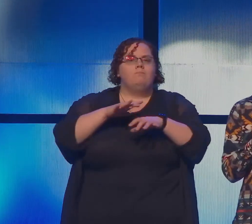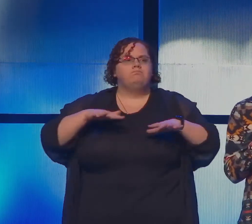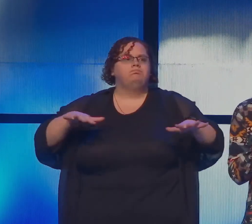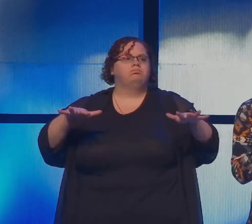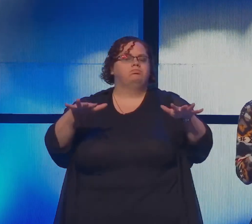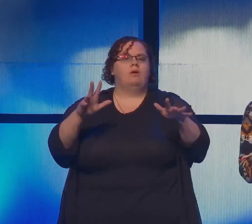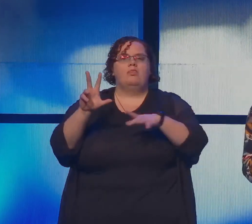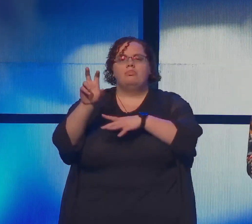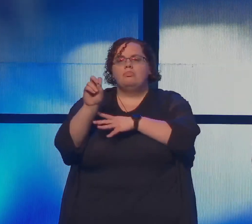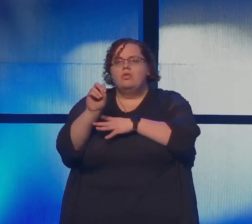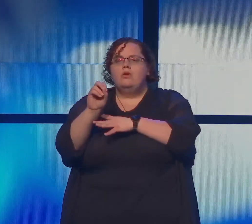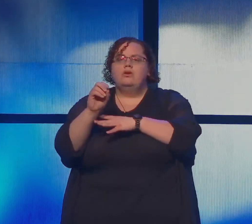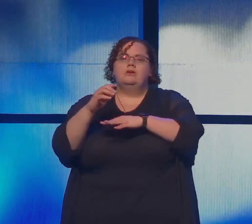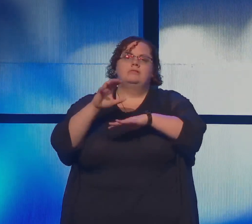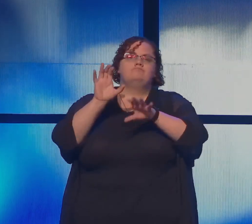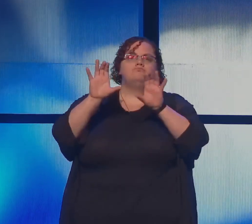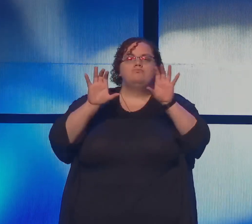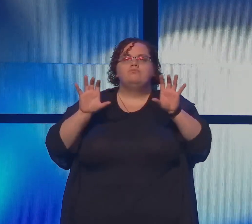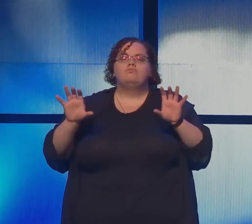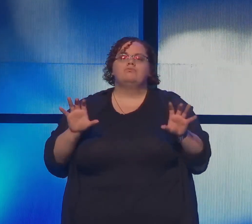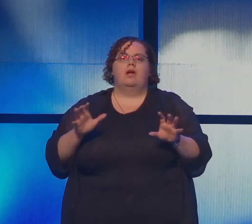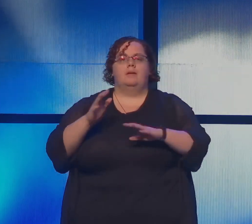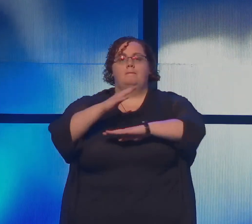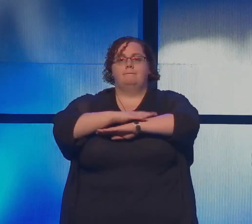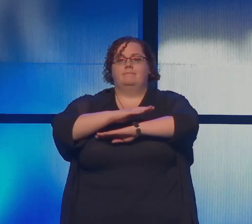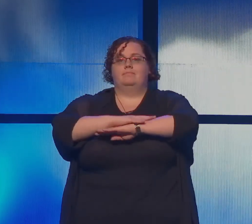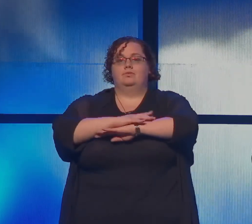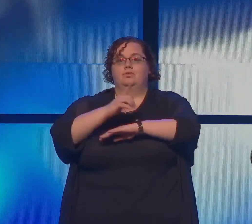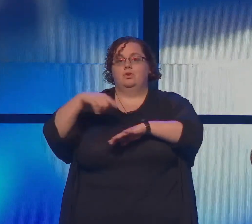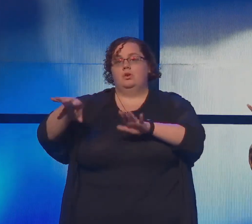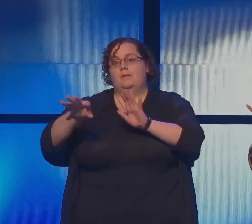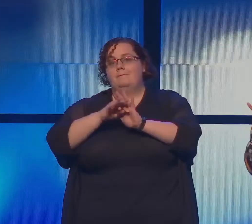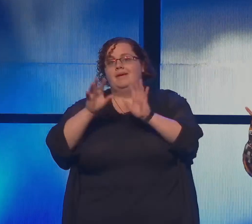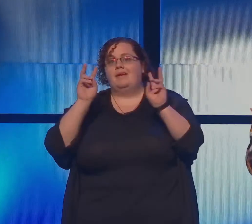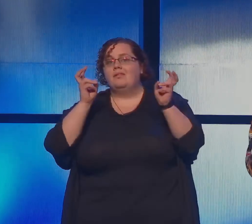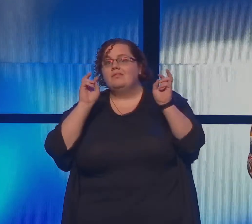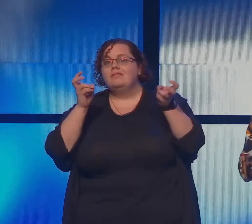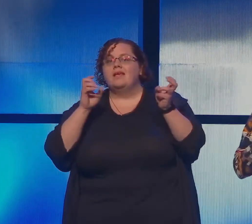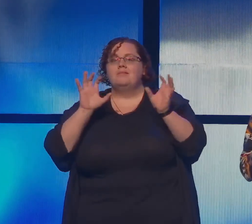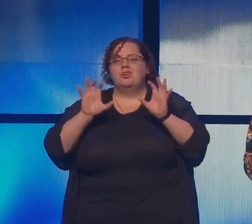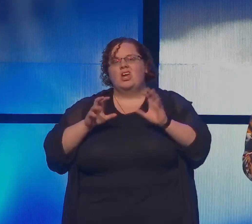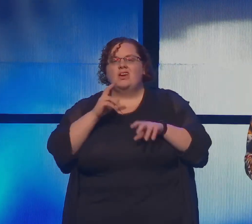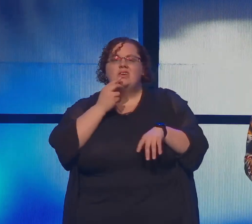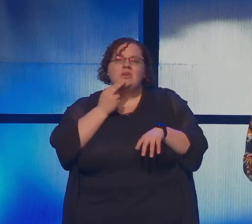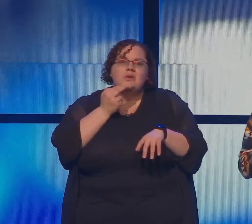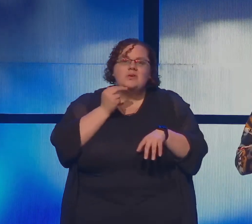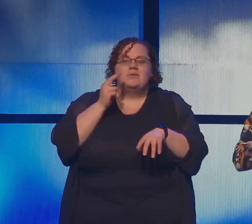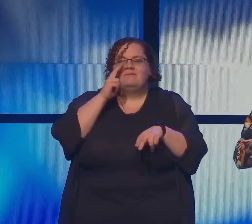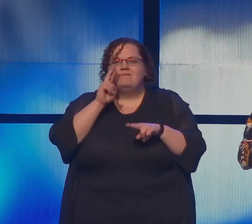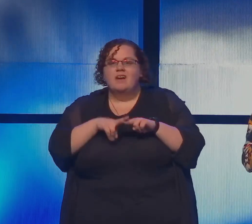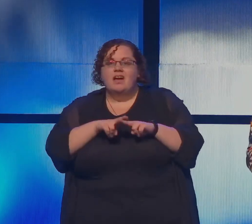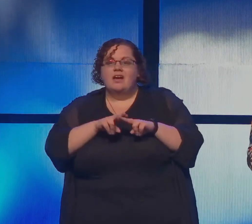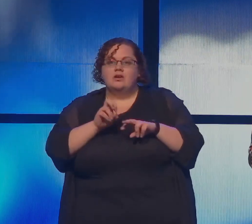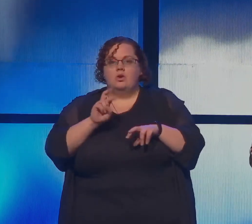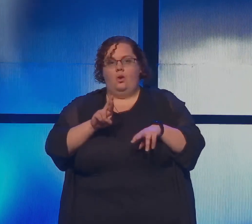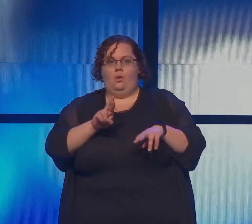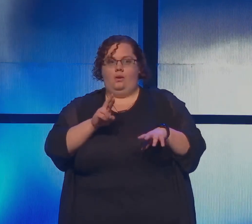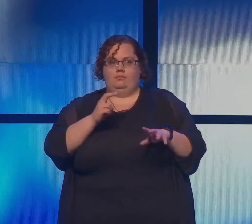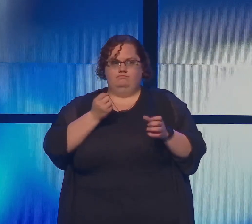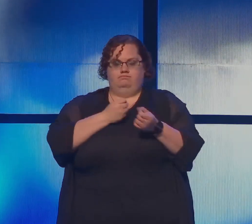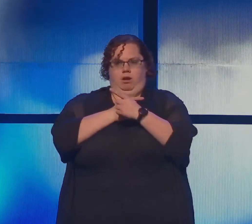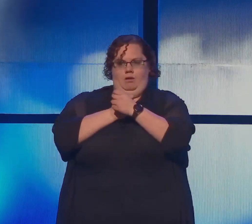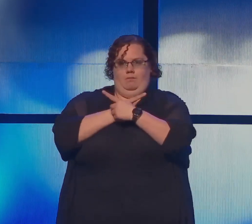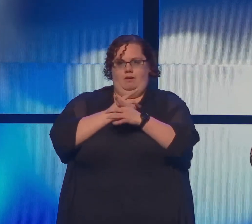30 decorated booths. So you get to pick your theme, decorate it all cute and fun, or Batman-y, I don't